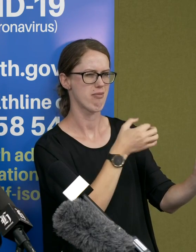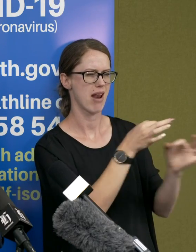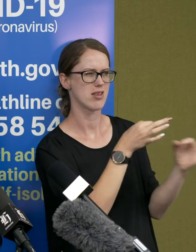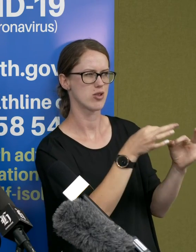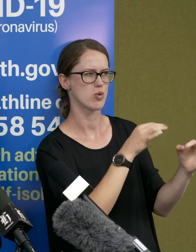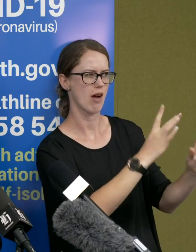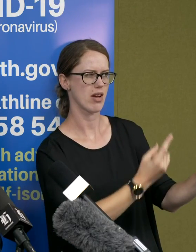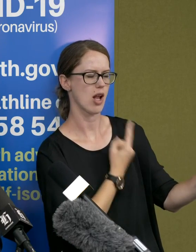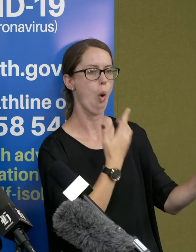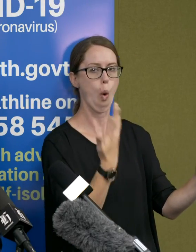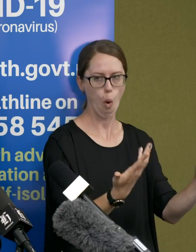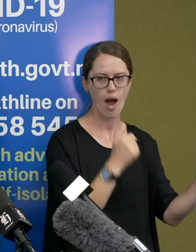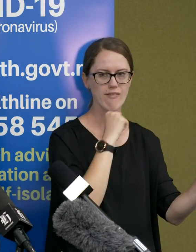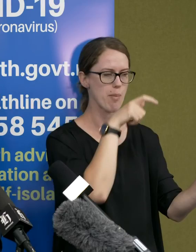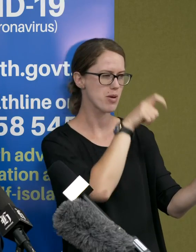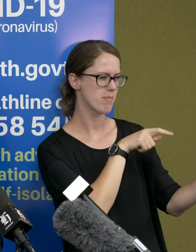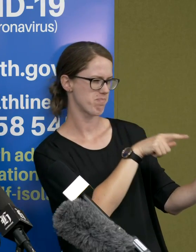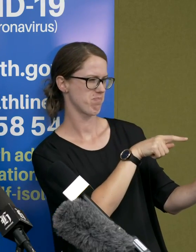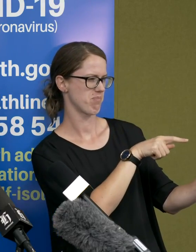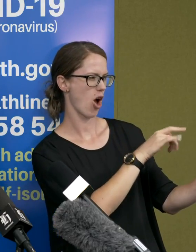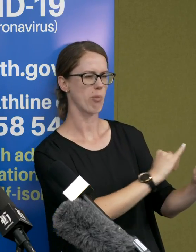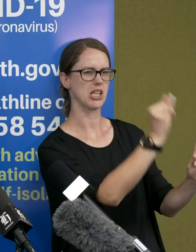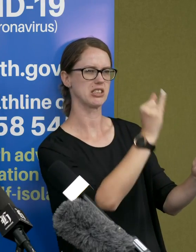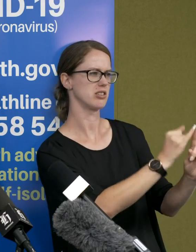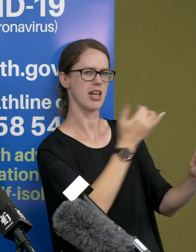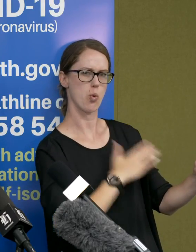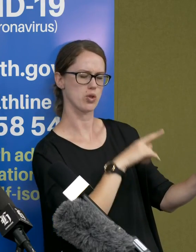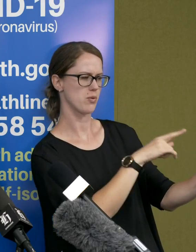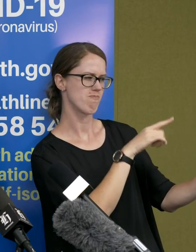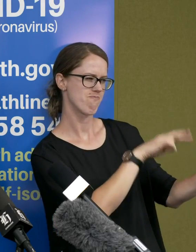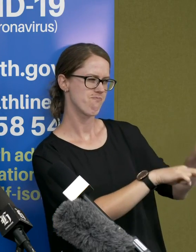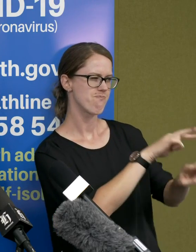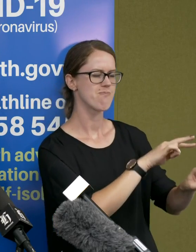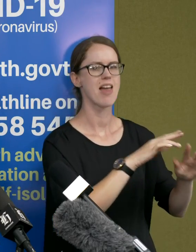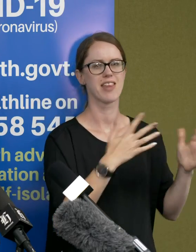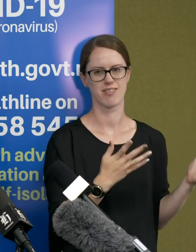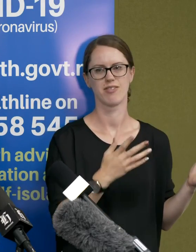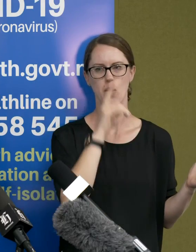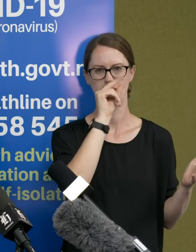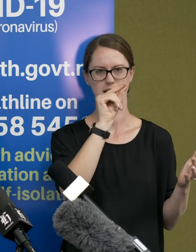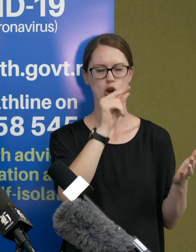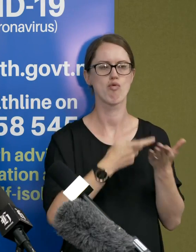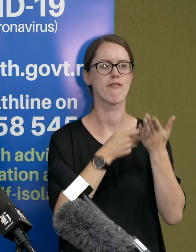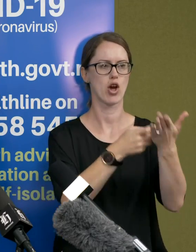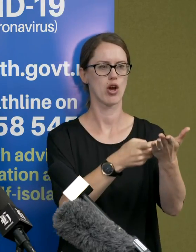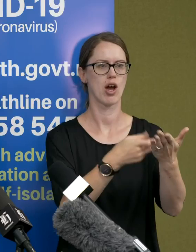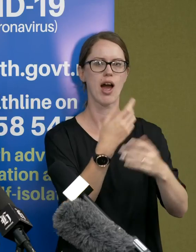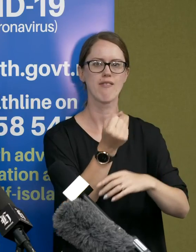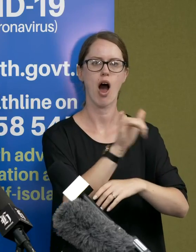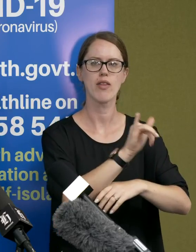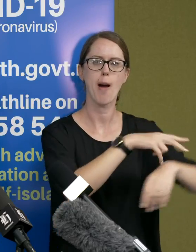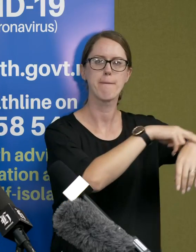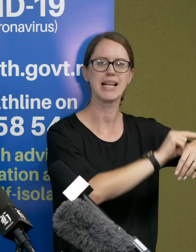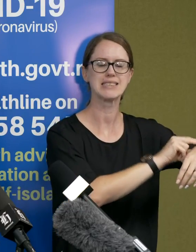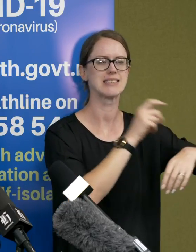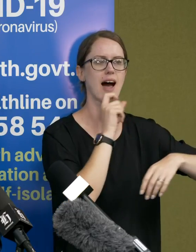plans, or if the person is objecting to self-isolation, then they can refer those people. We have either police